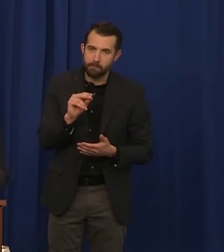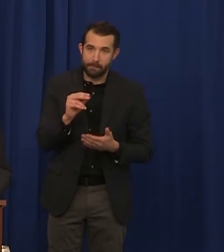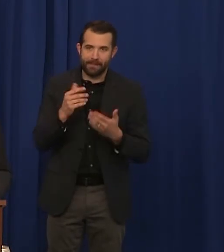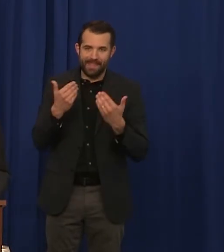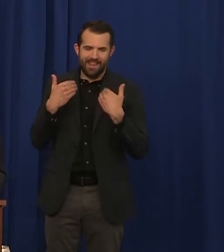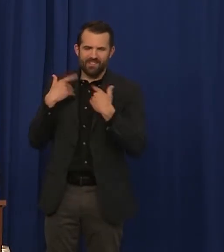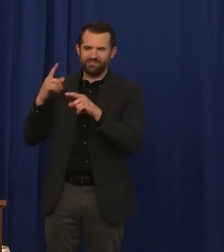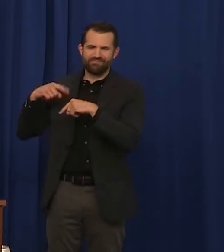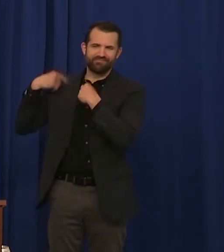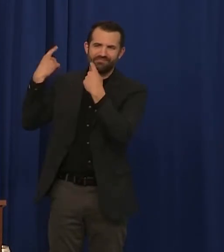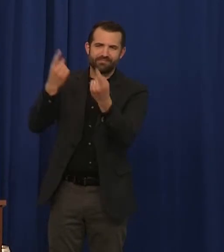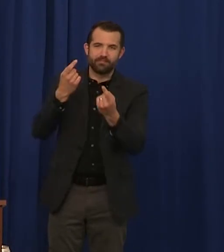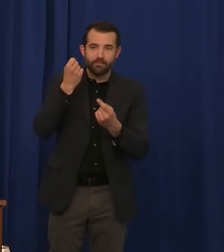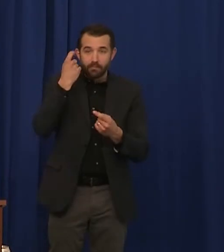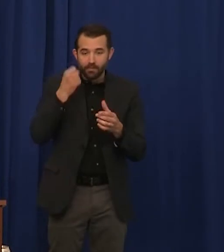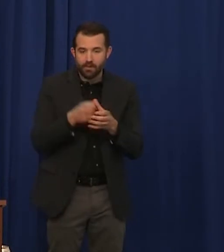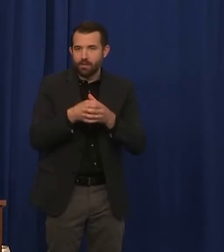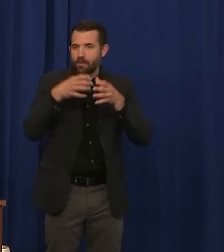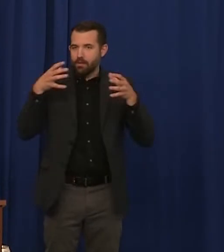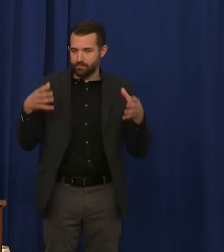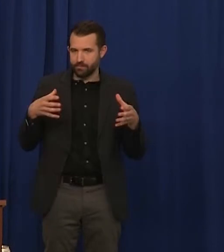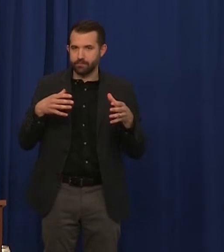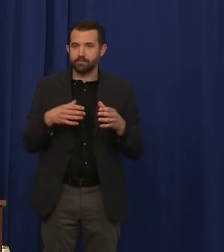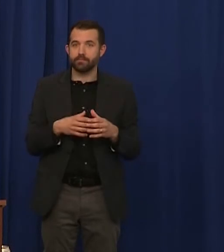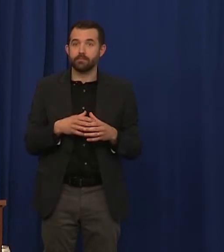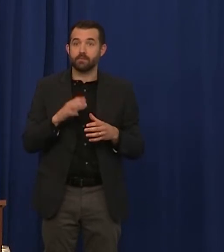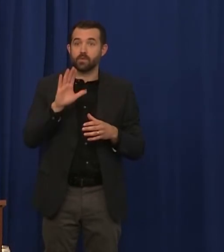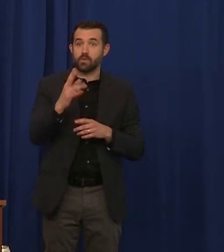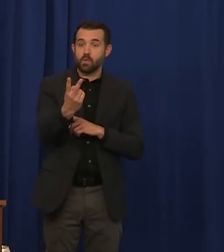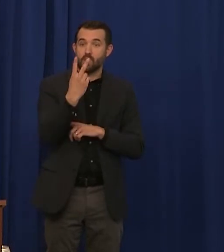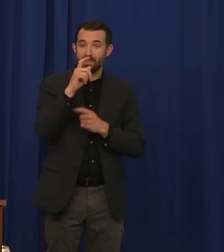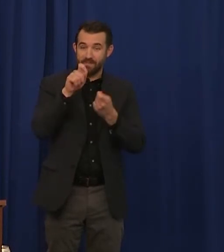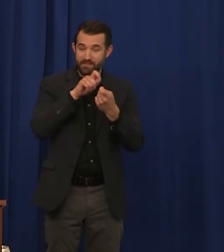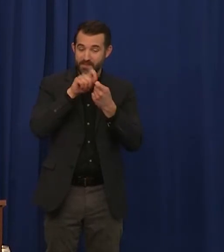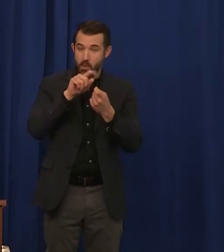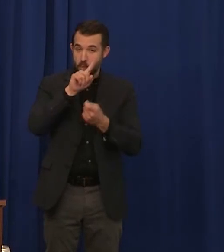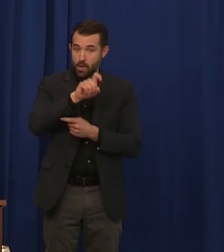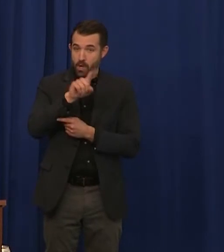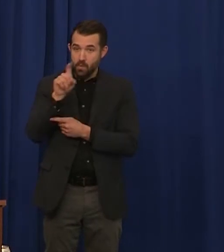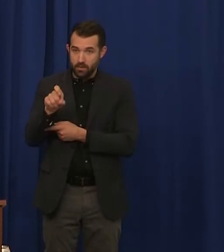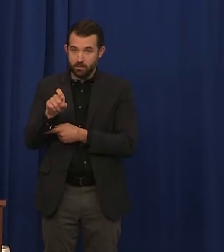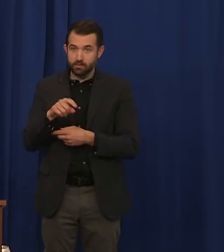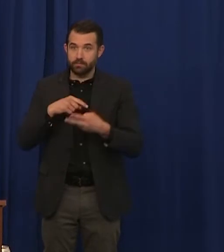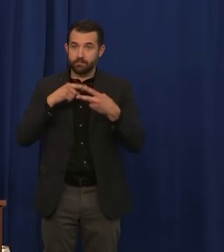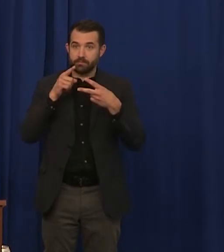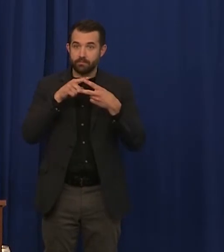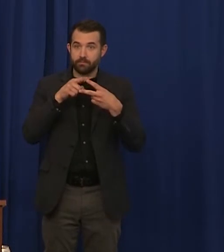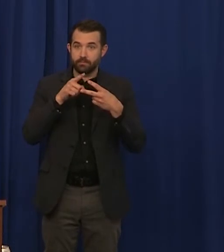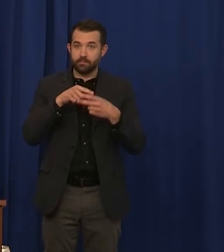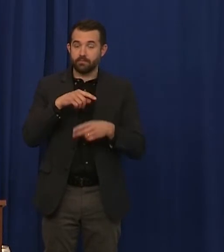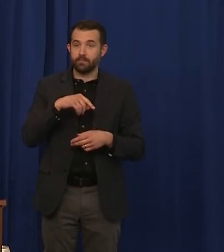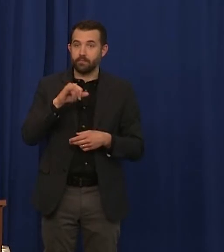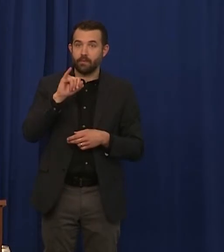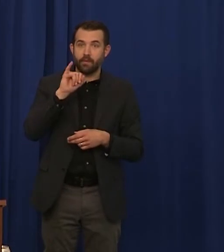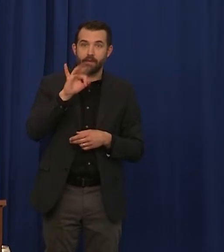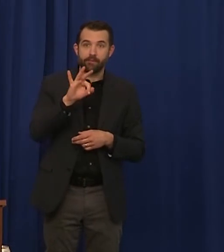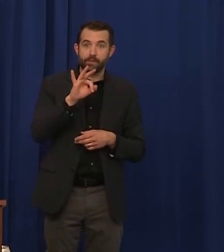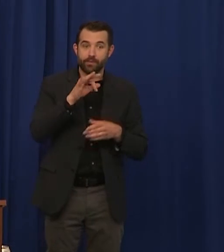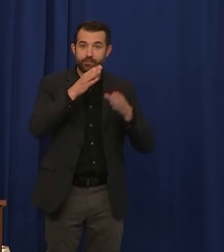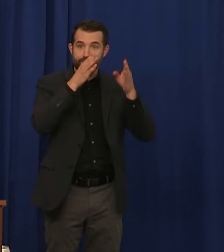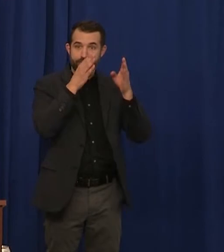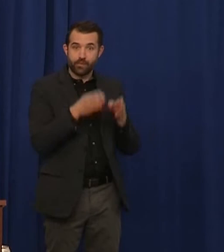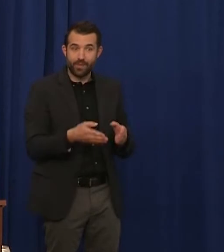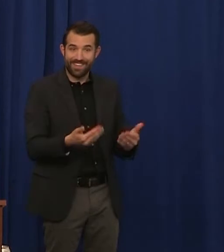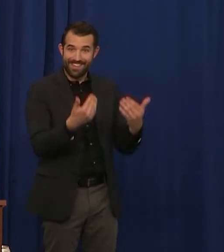one. Amy, you raised two specific questions. One is whether a particular business would be notified if someone who tests positive were